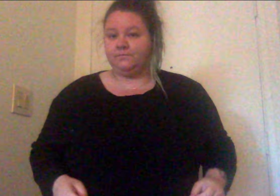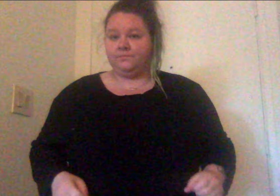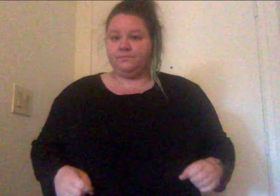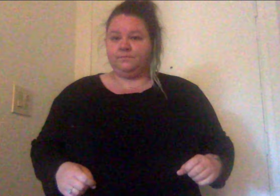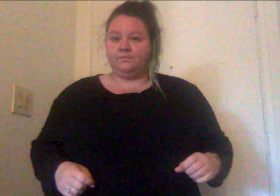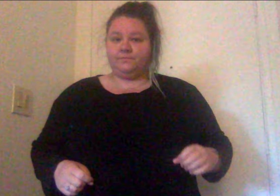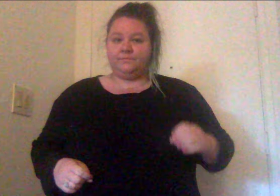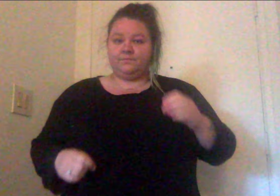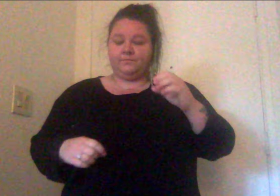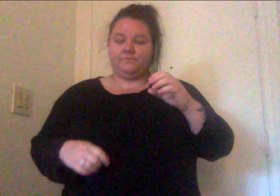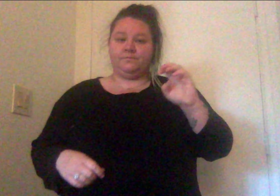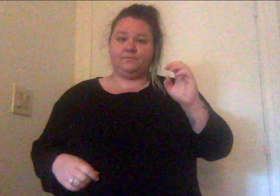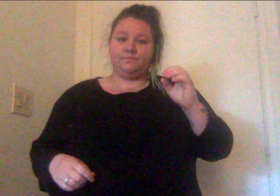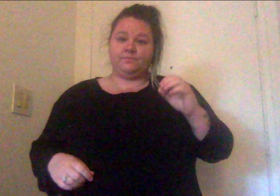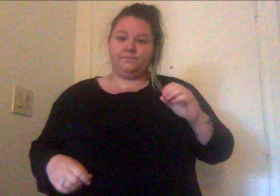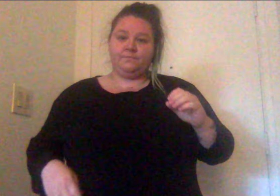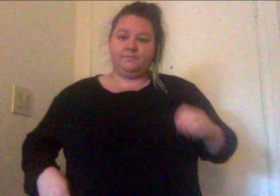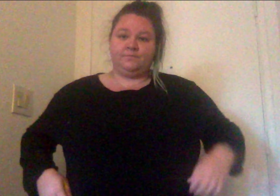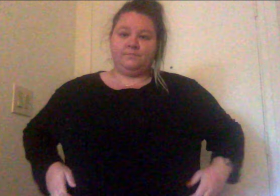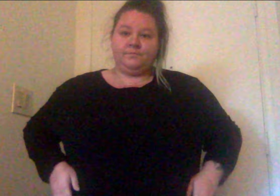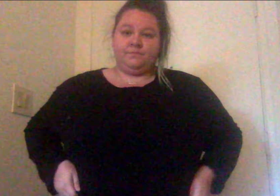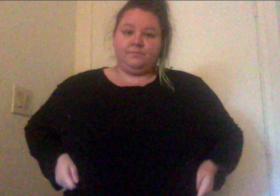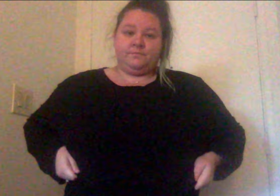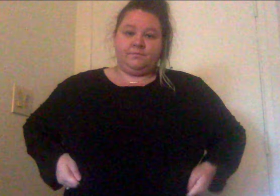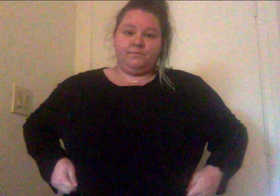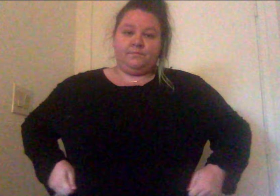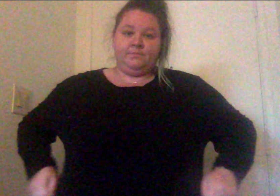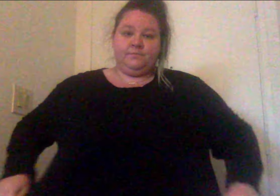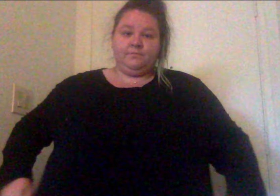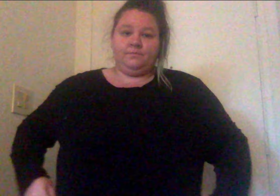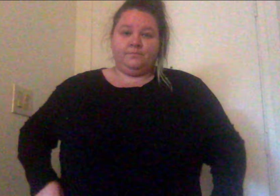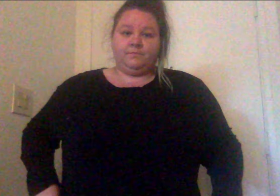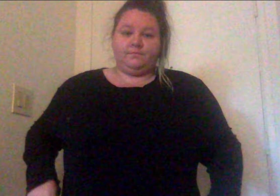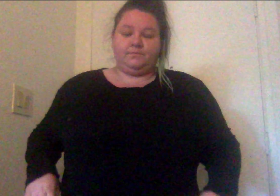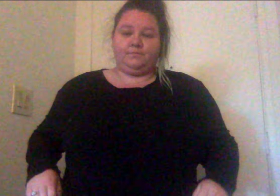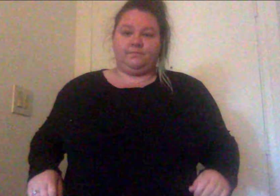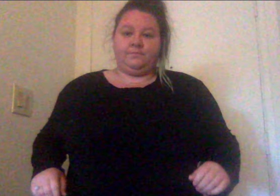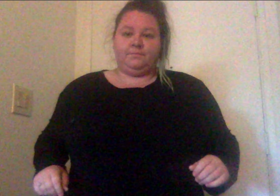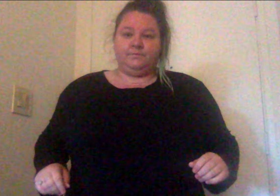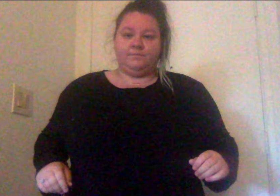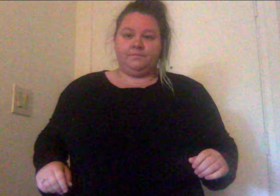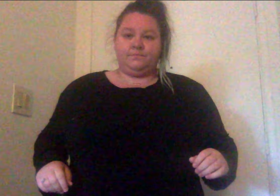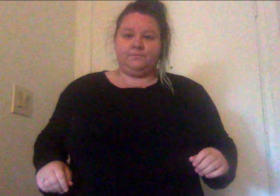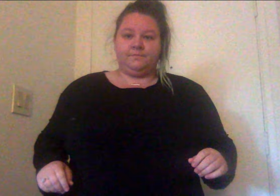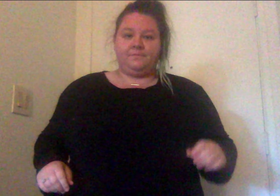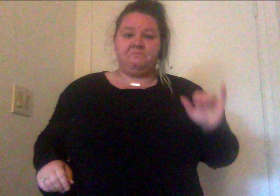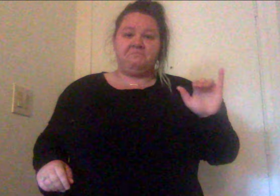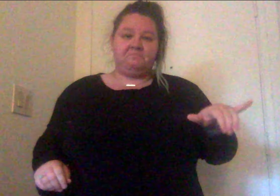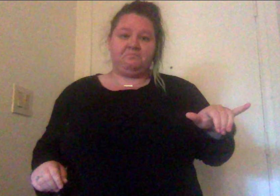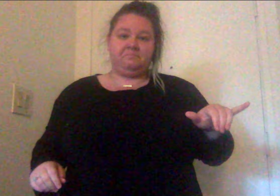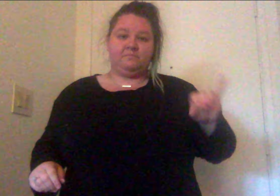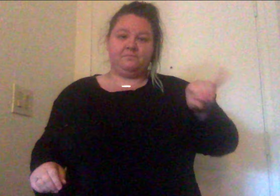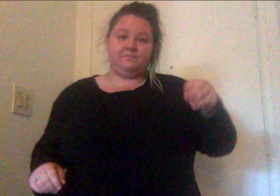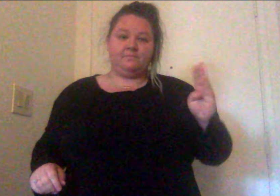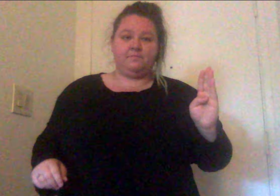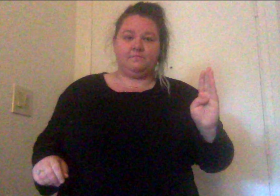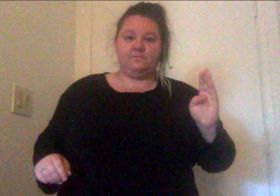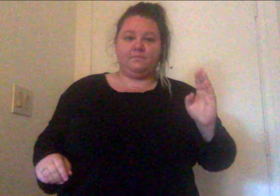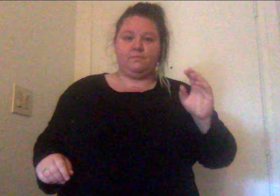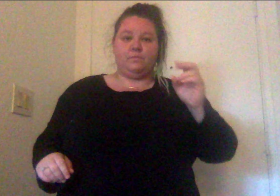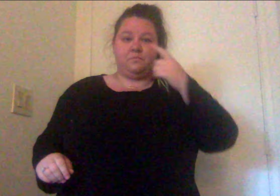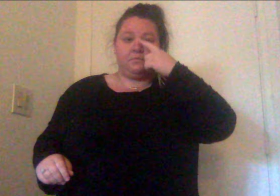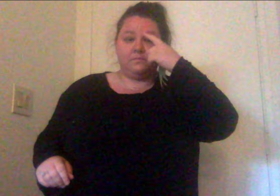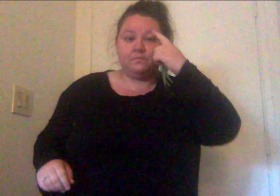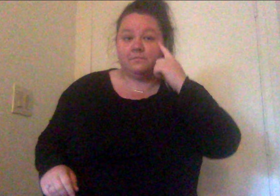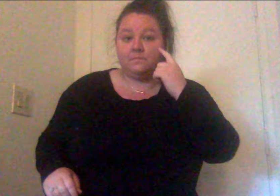eye is deeply set into this little cavity area here. And that is mainly the job of the brow bone,